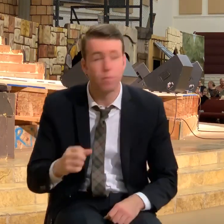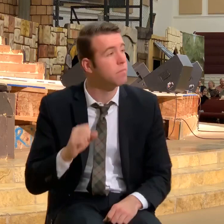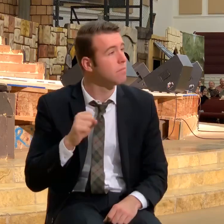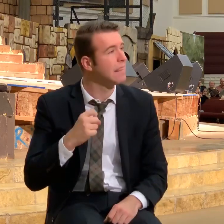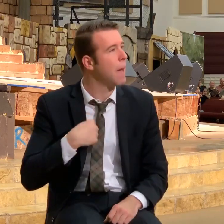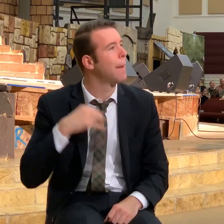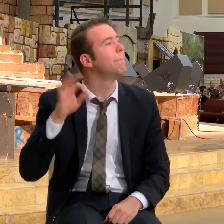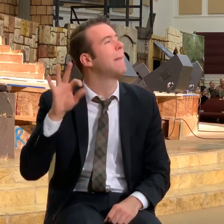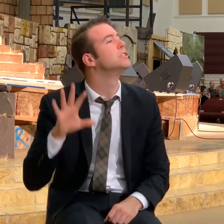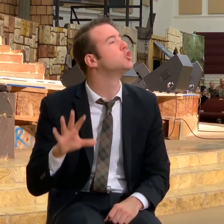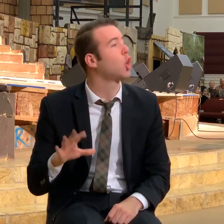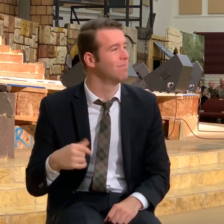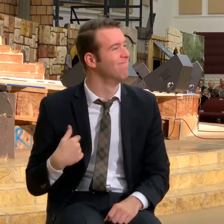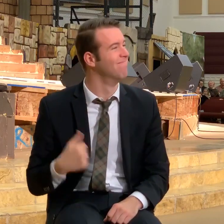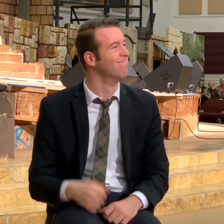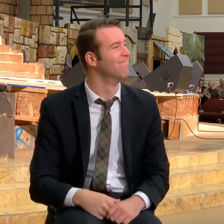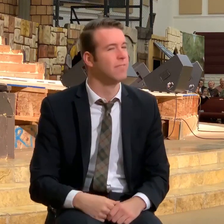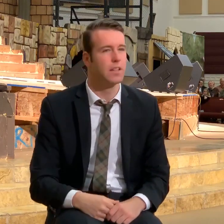called pastoring.